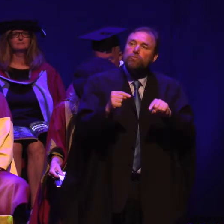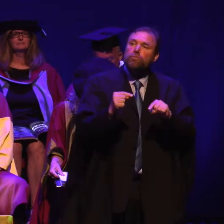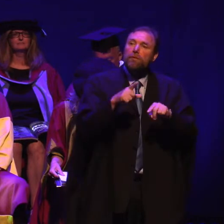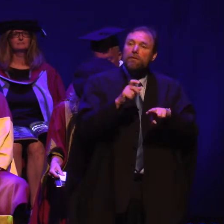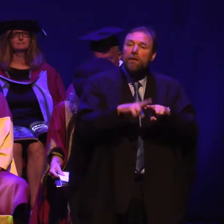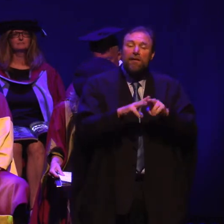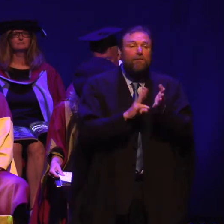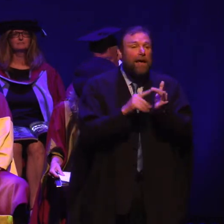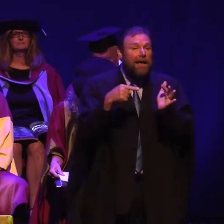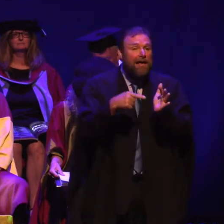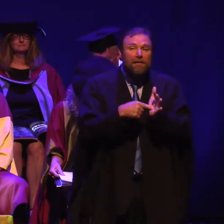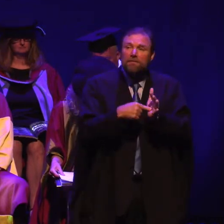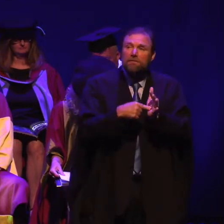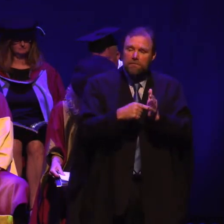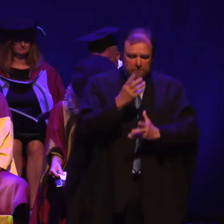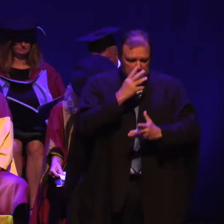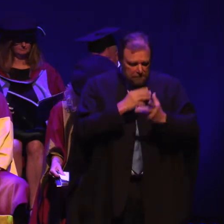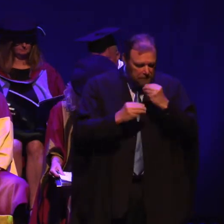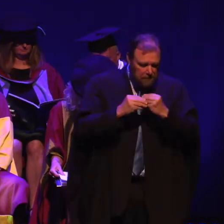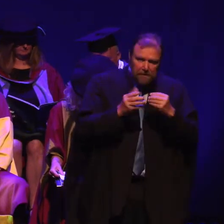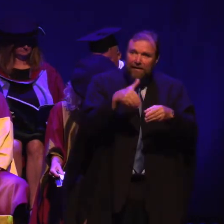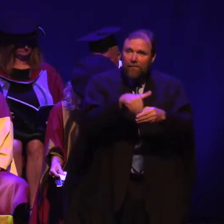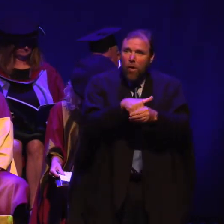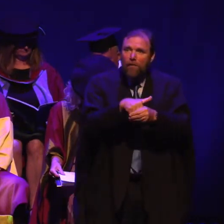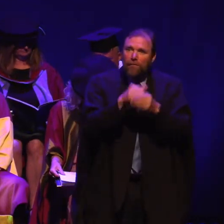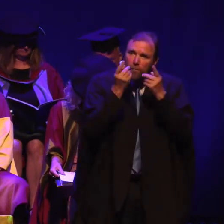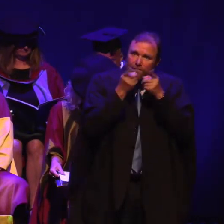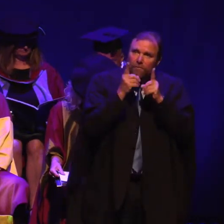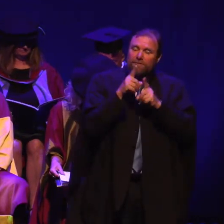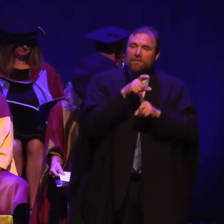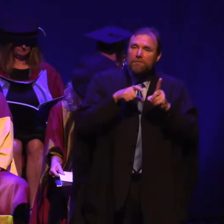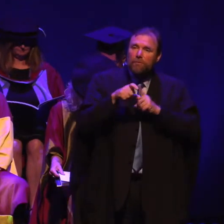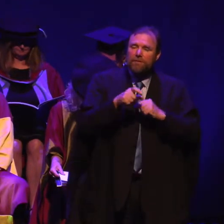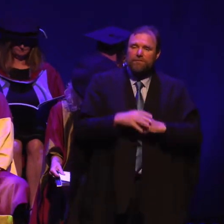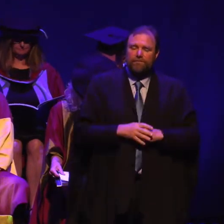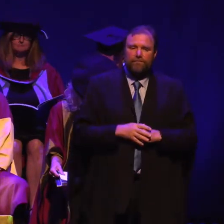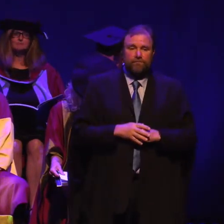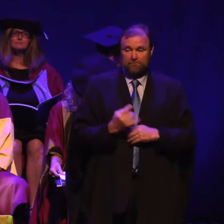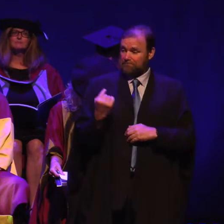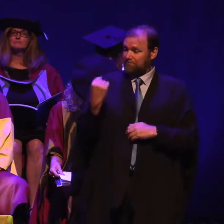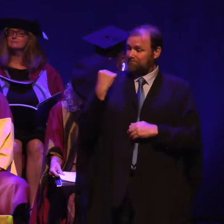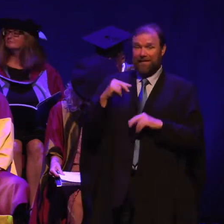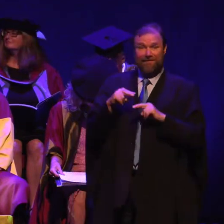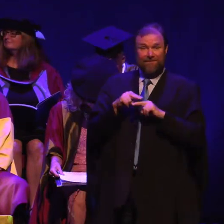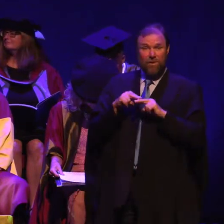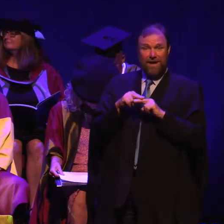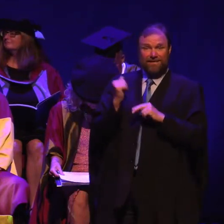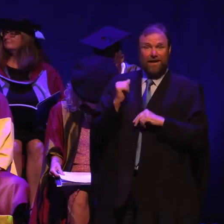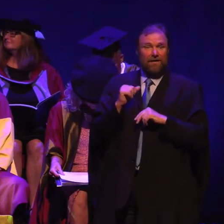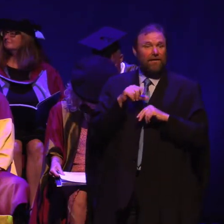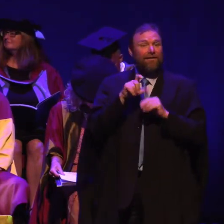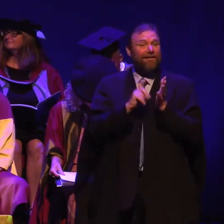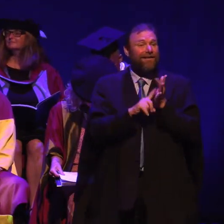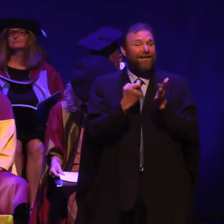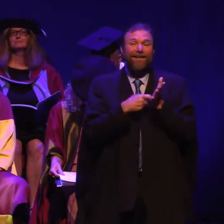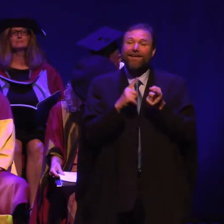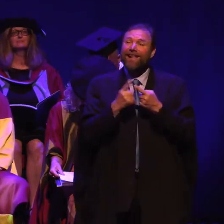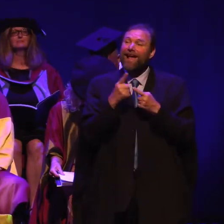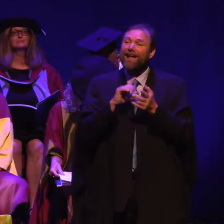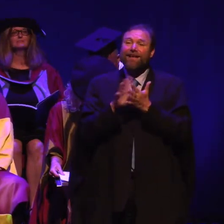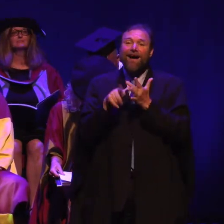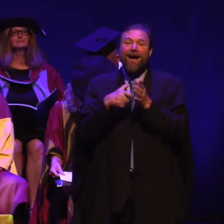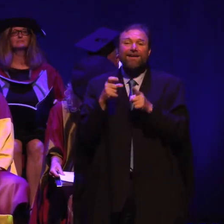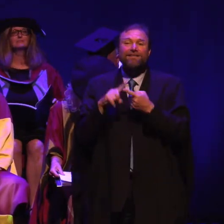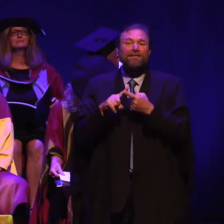experience being part of a university community. And on Friday, Claire and Heidi were presented with the Vice Chancellor's